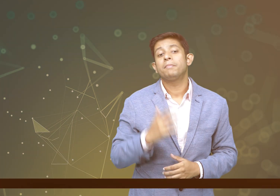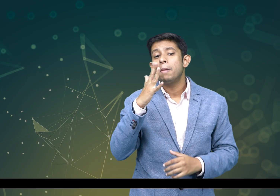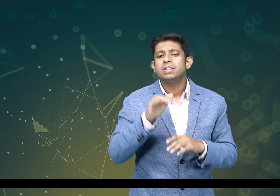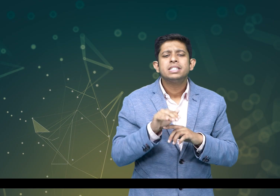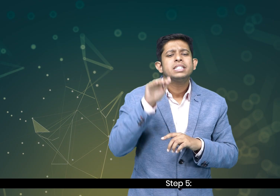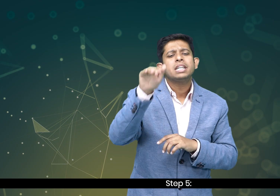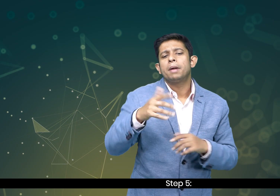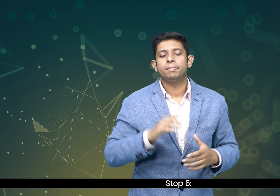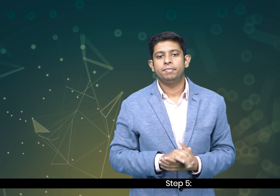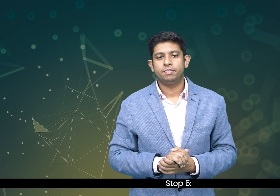Step 5.